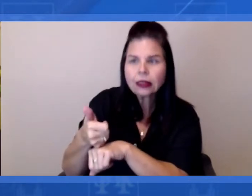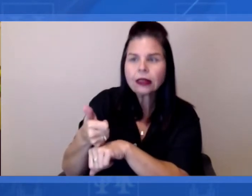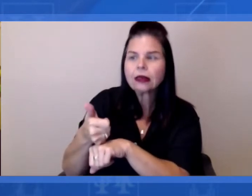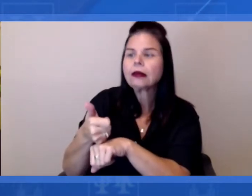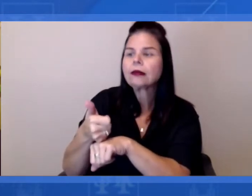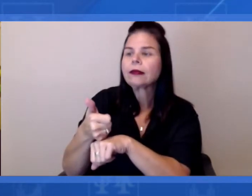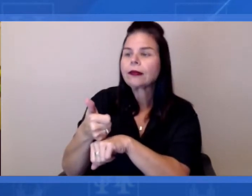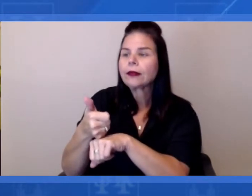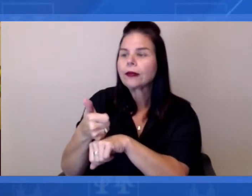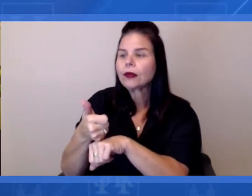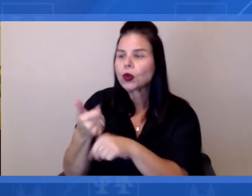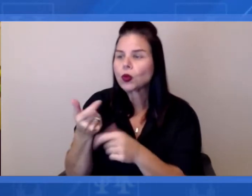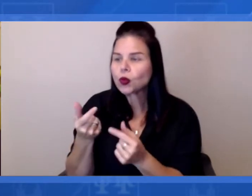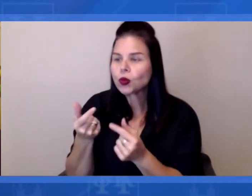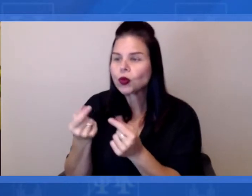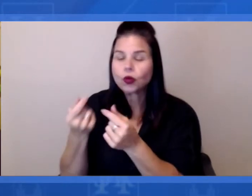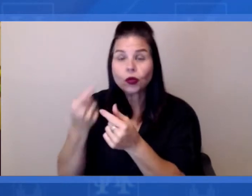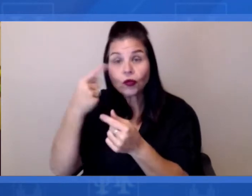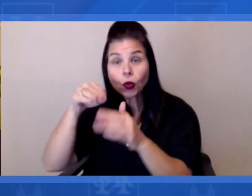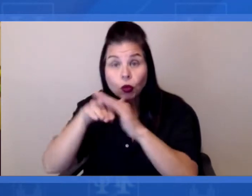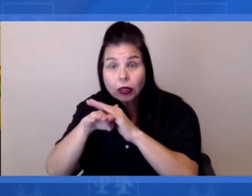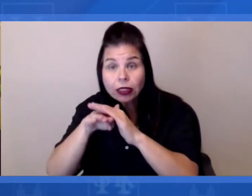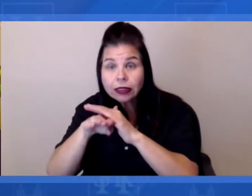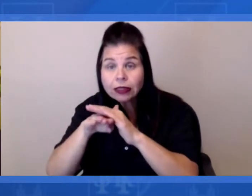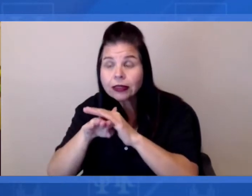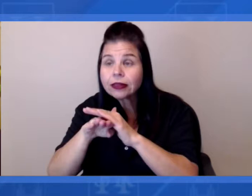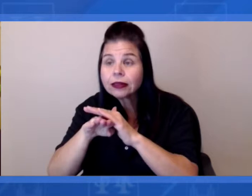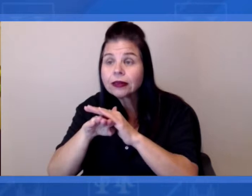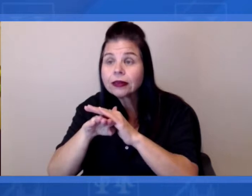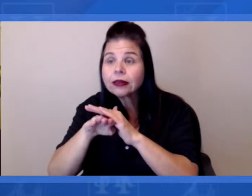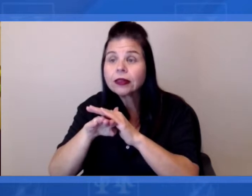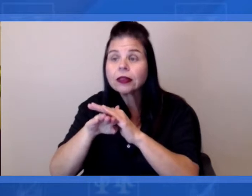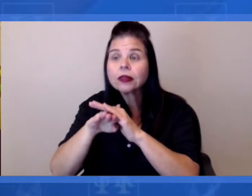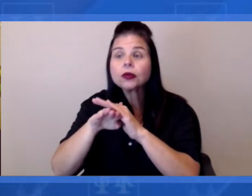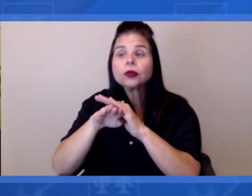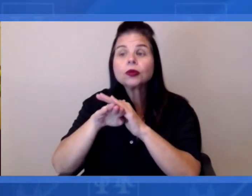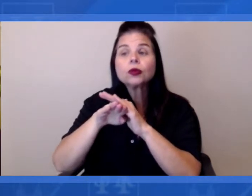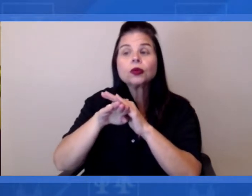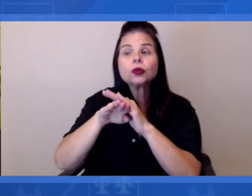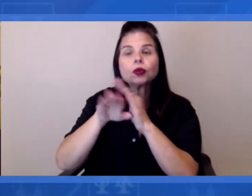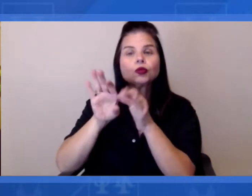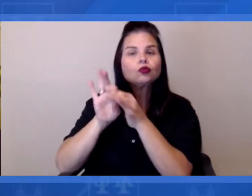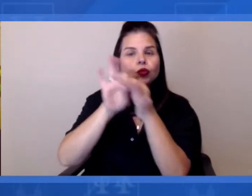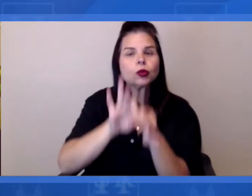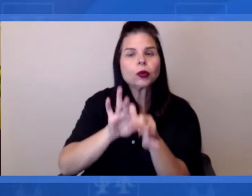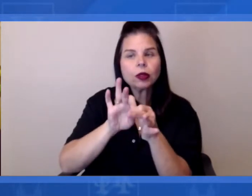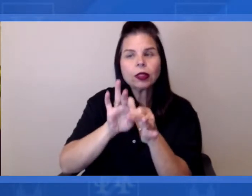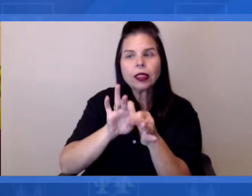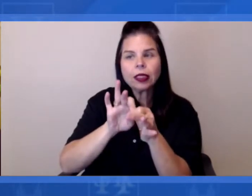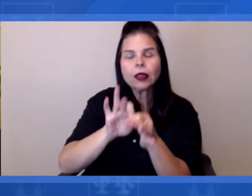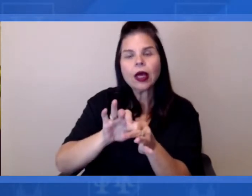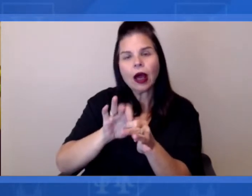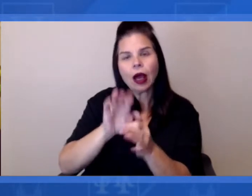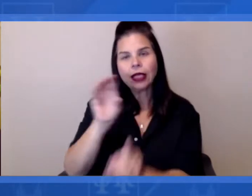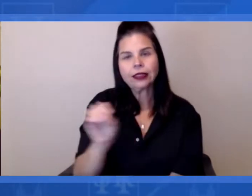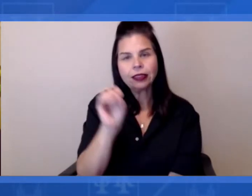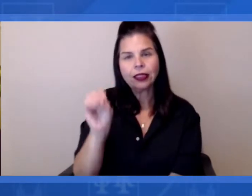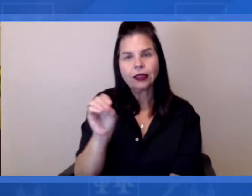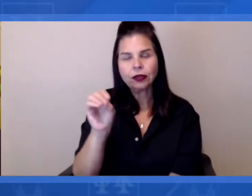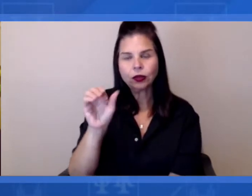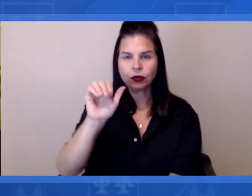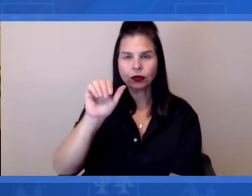effectiveness of the accessibility plans according to the Ontarians with Disabilities Act and